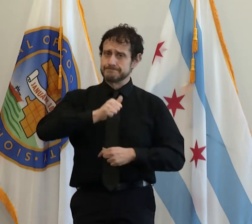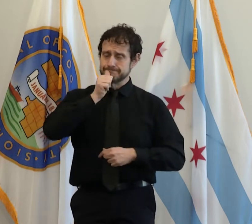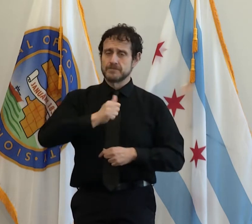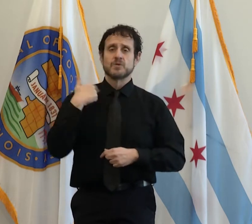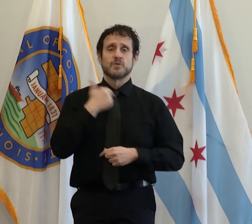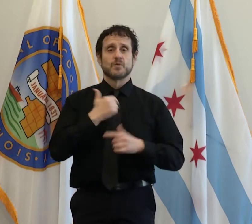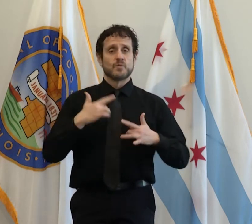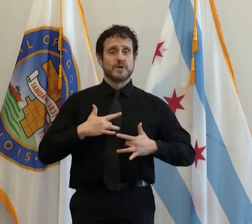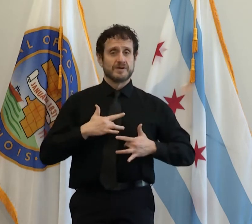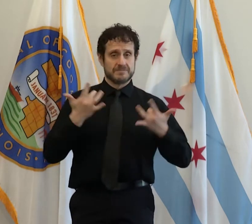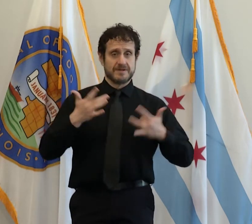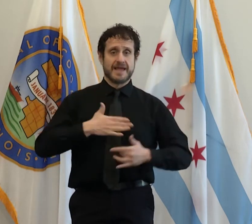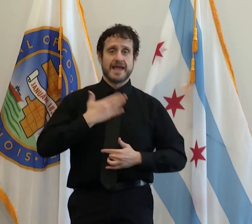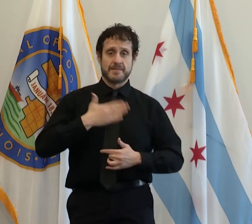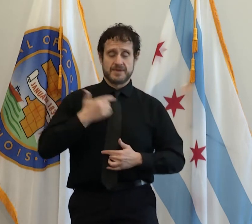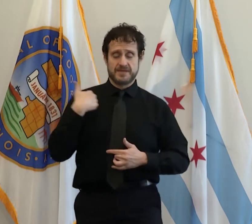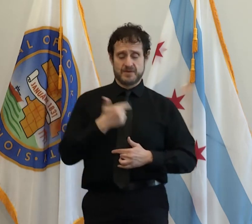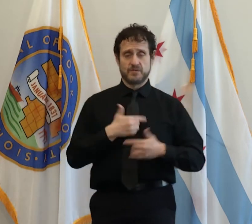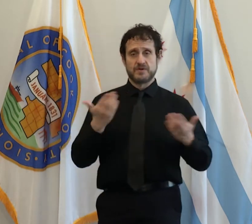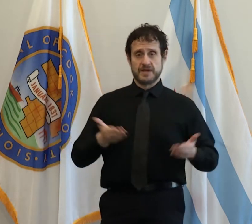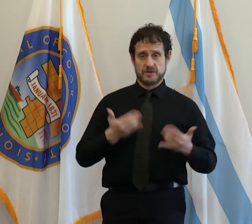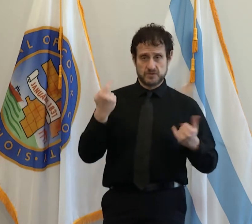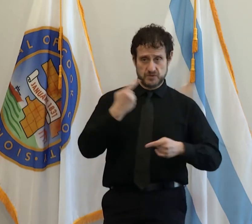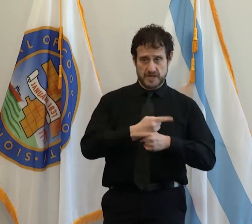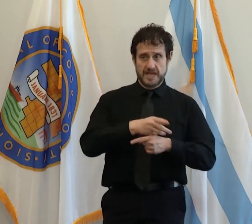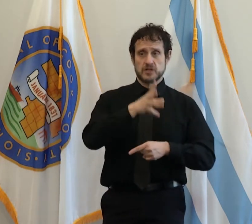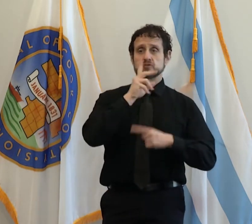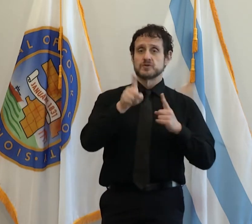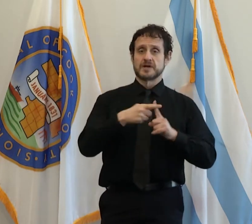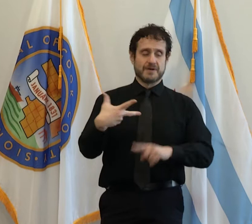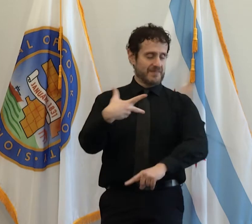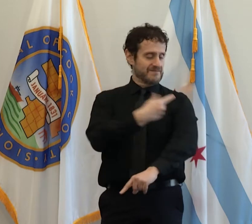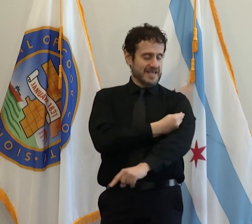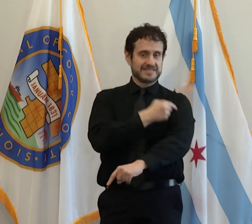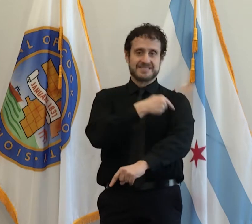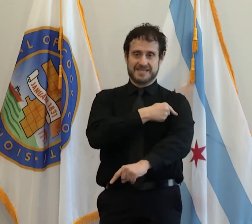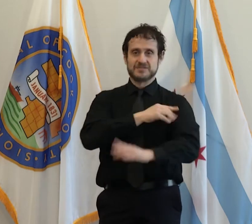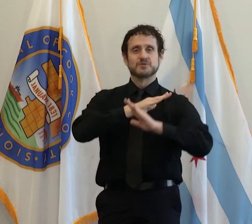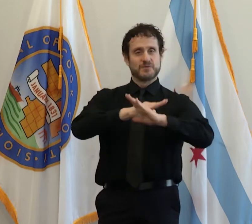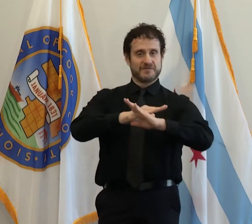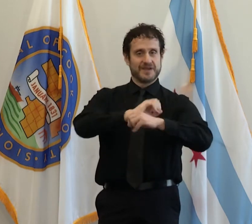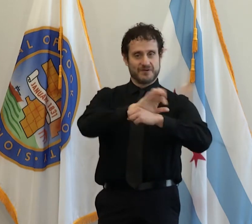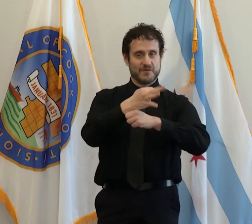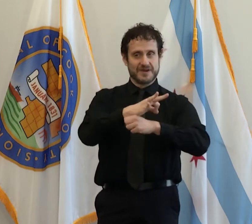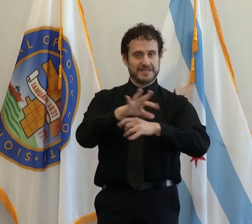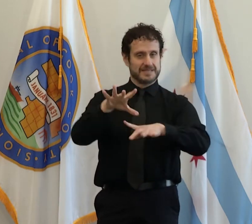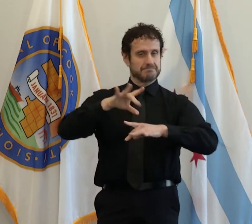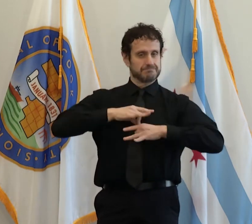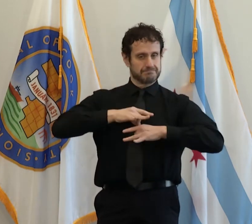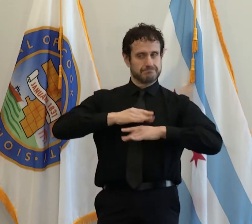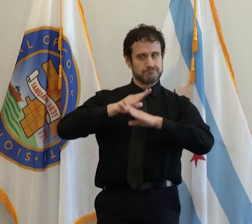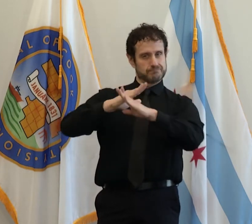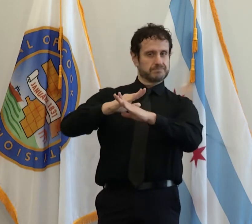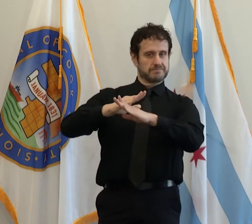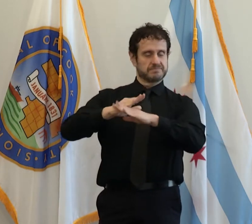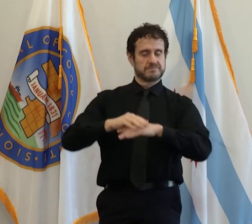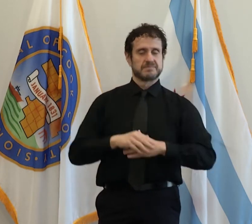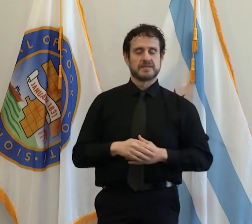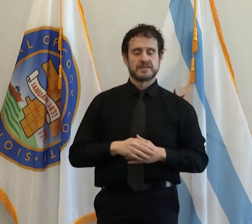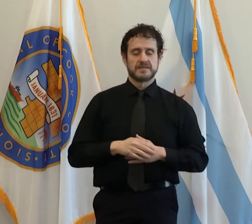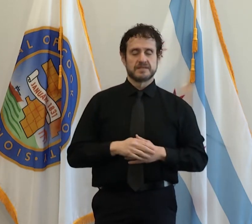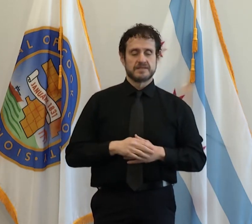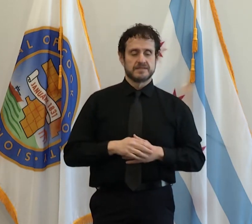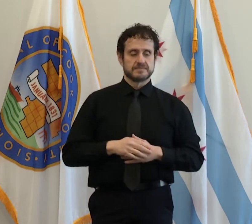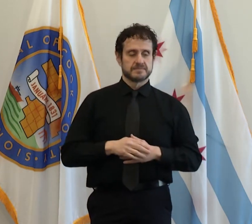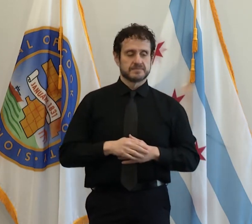delighted that we are here today to talk about the vaccine. But let's not be troubled too much